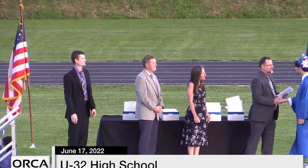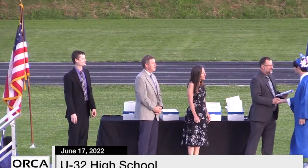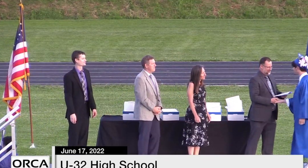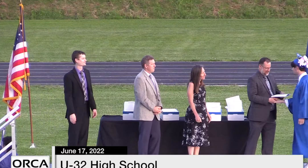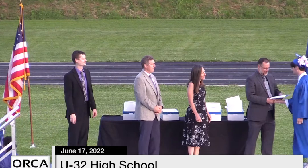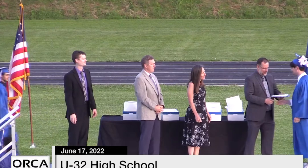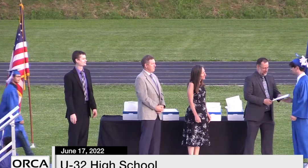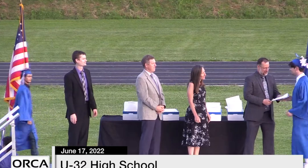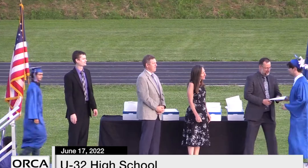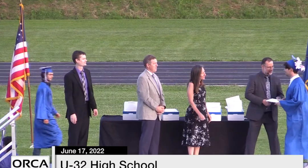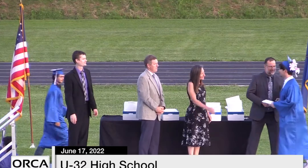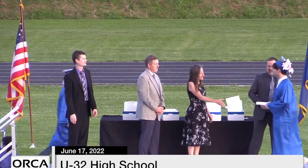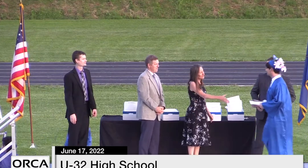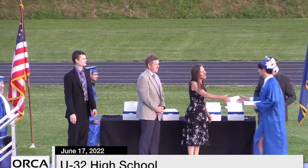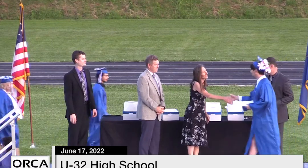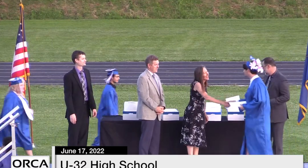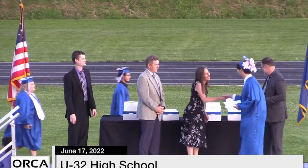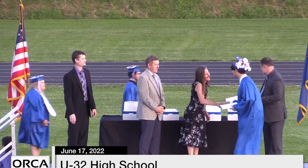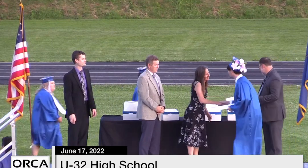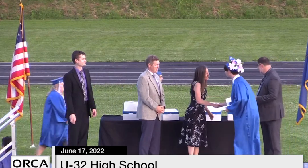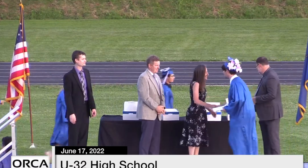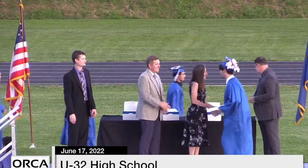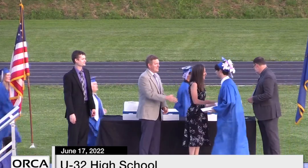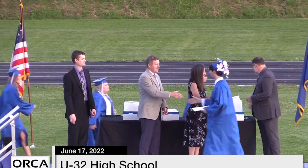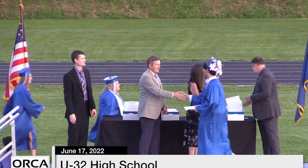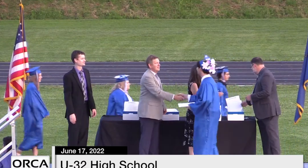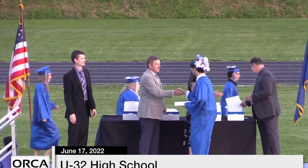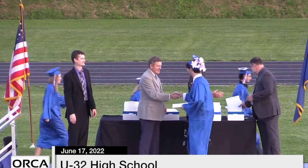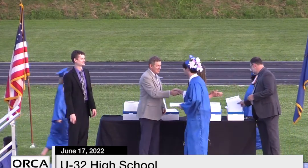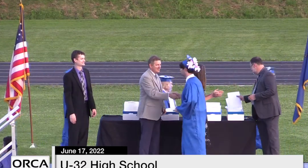Tegan Shea O'Donnell.